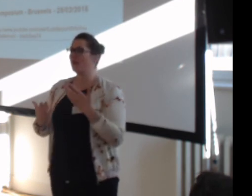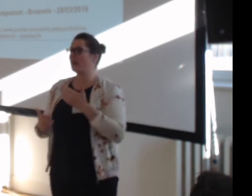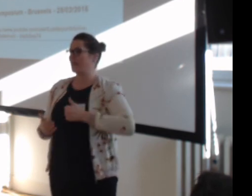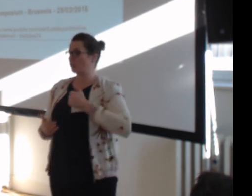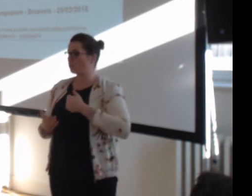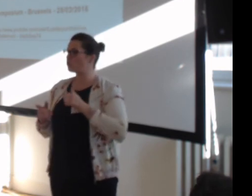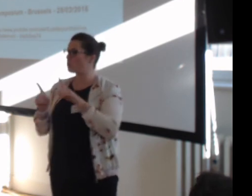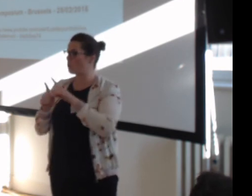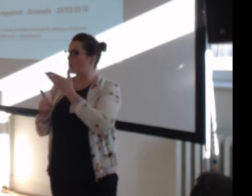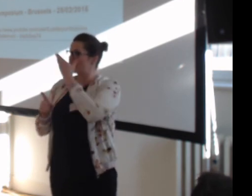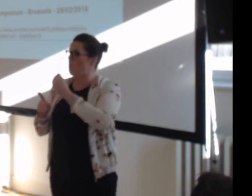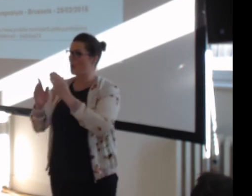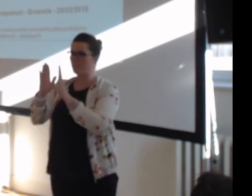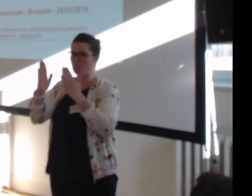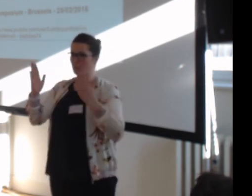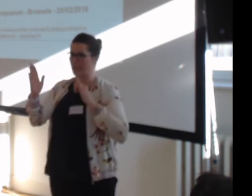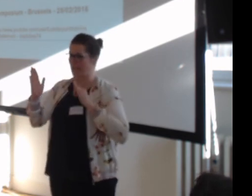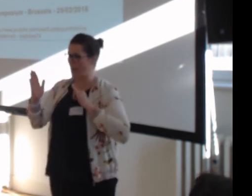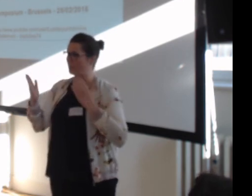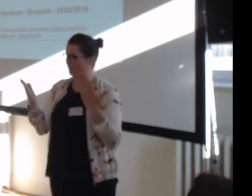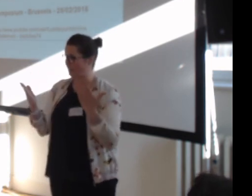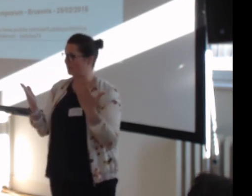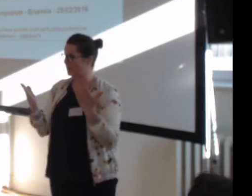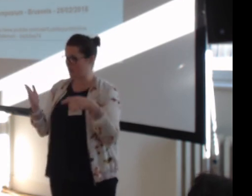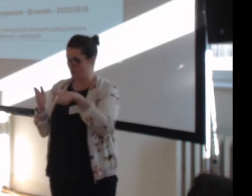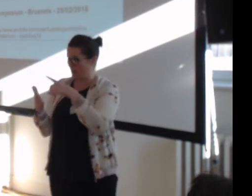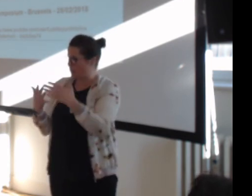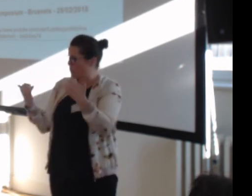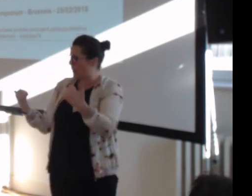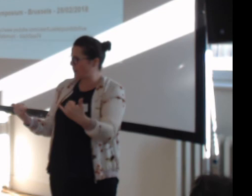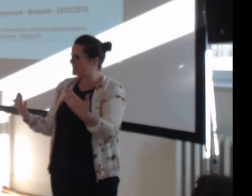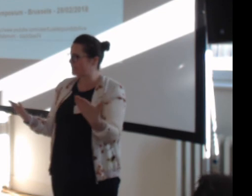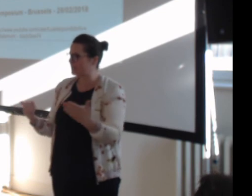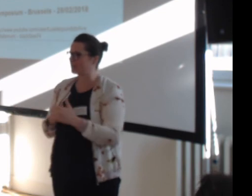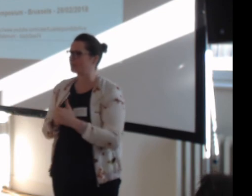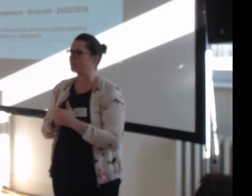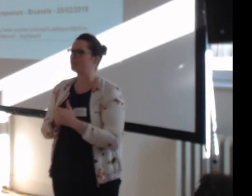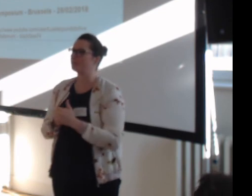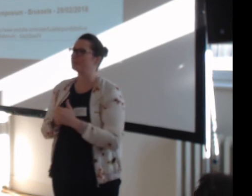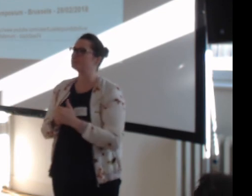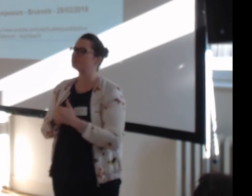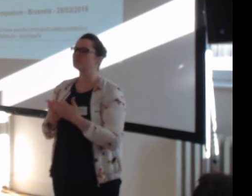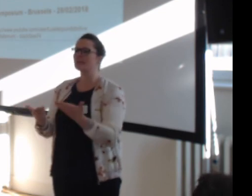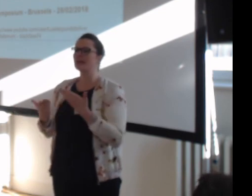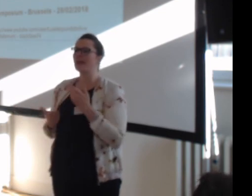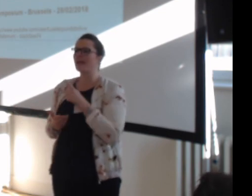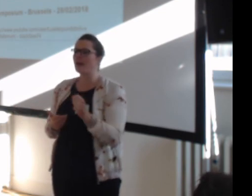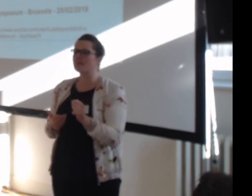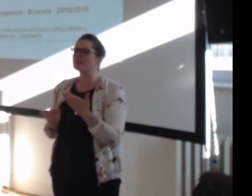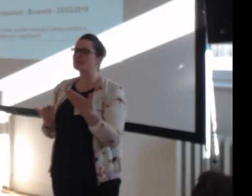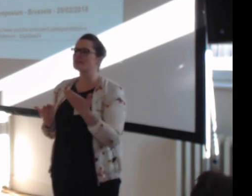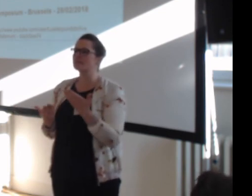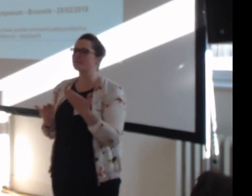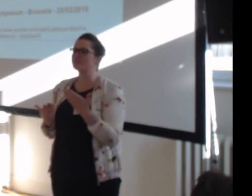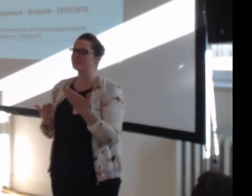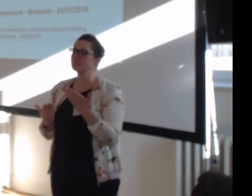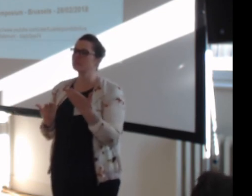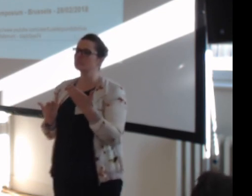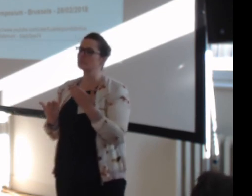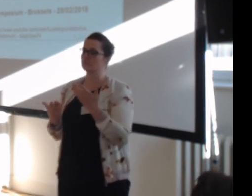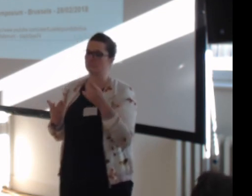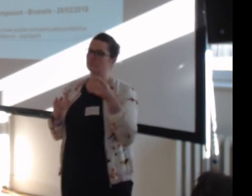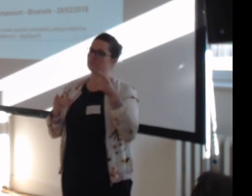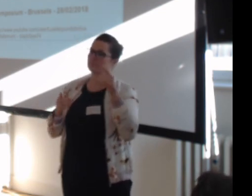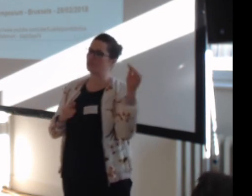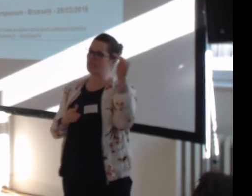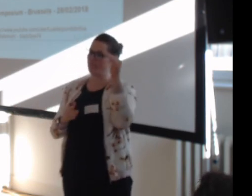have also beautiful libraries, like the one you are in. This gives me the opportunity to thank the Chief Librarian of